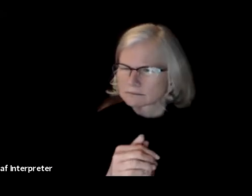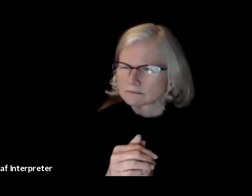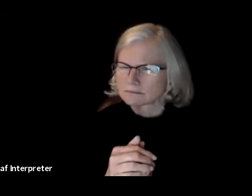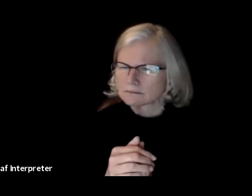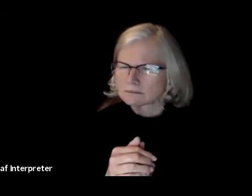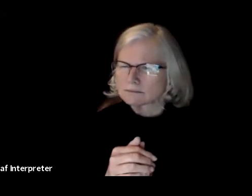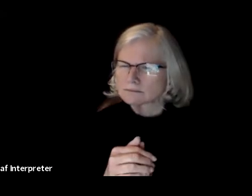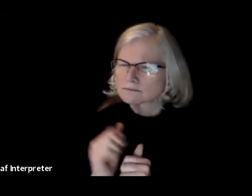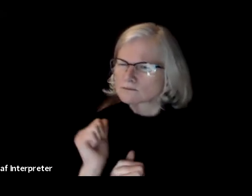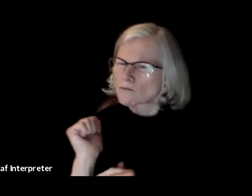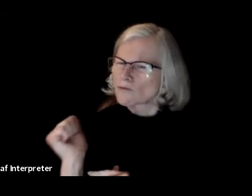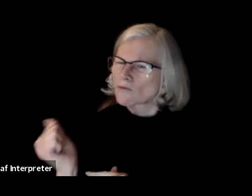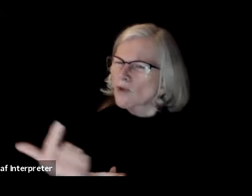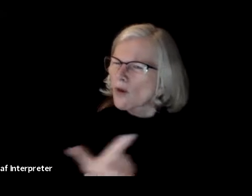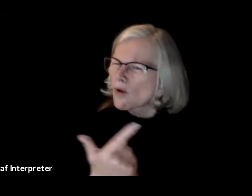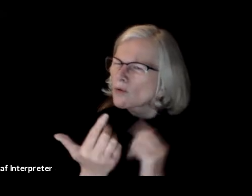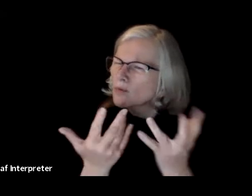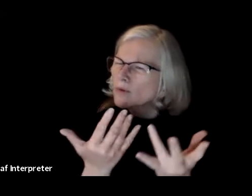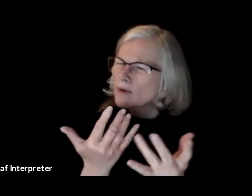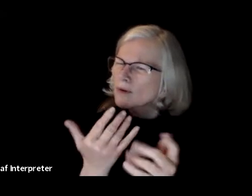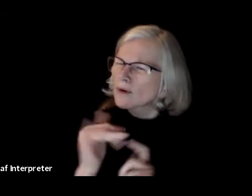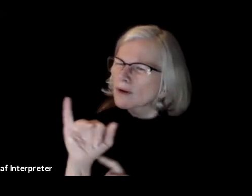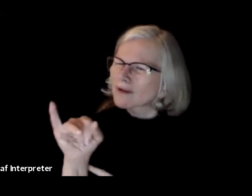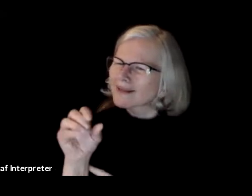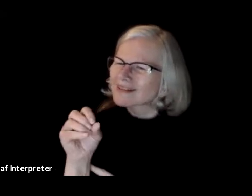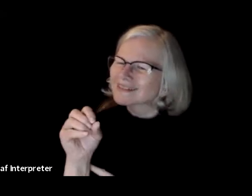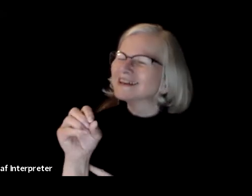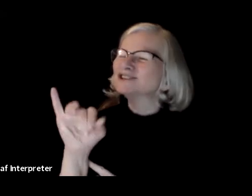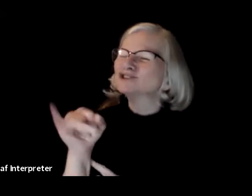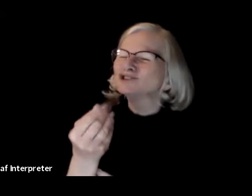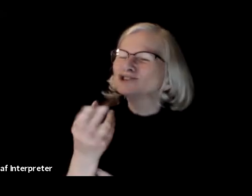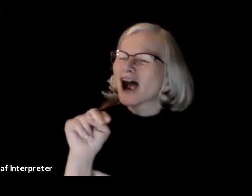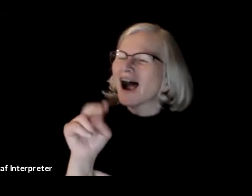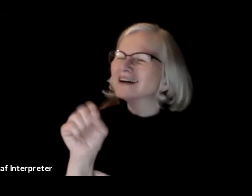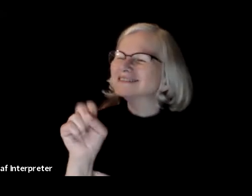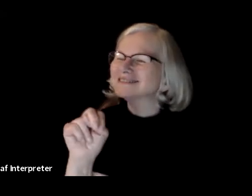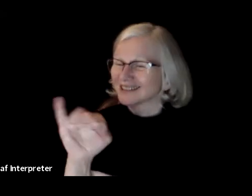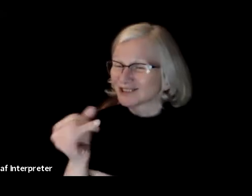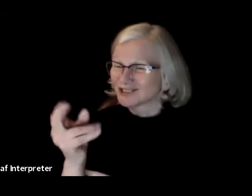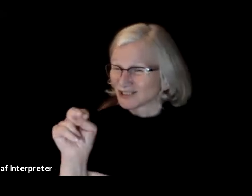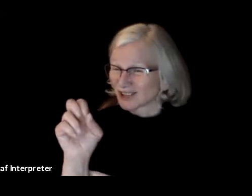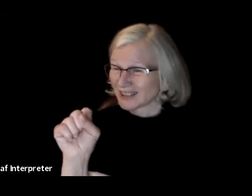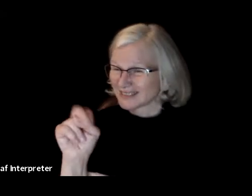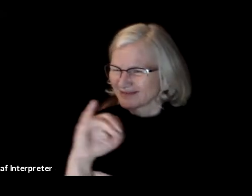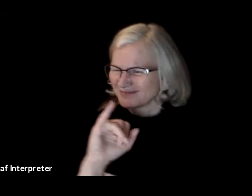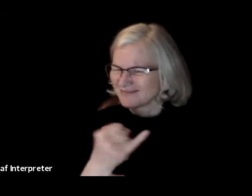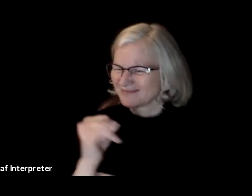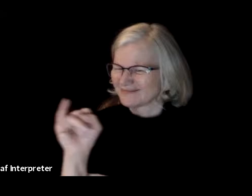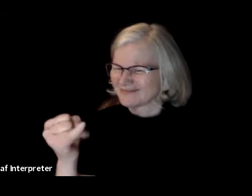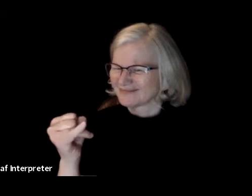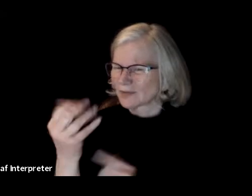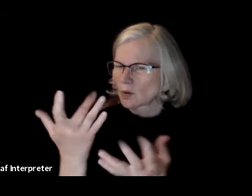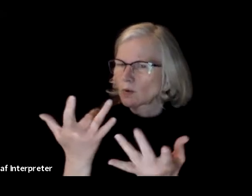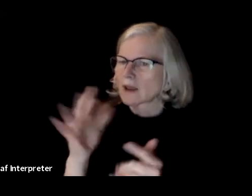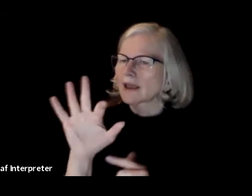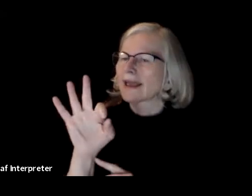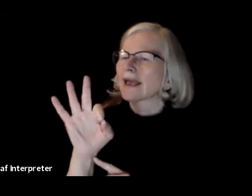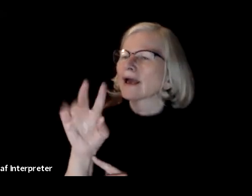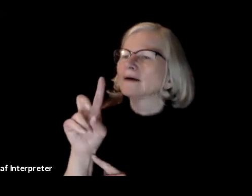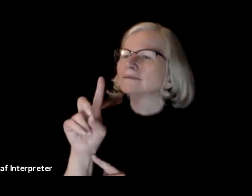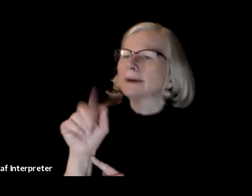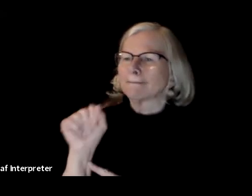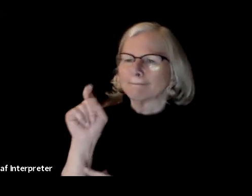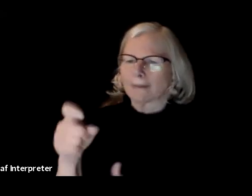that Johnson & Johnson has been awaiting some FDA approvals for a large scale